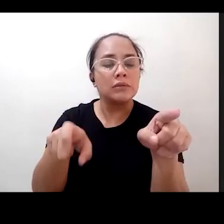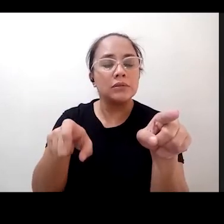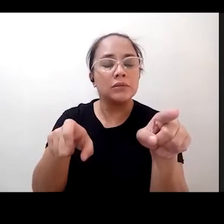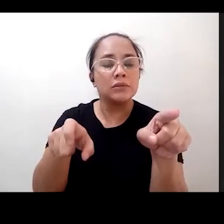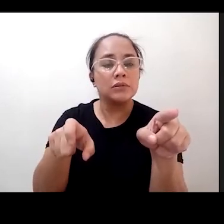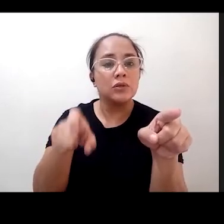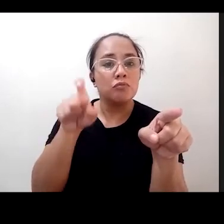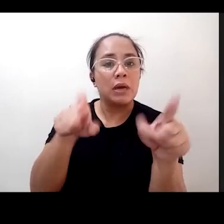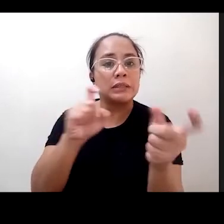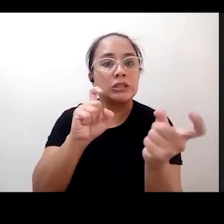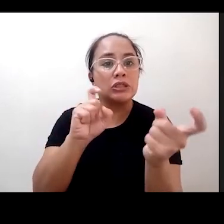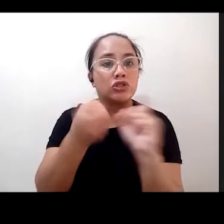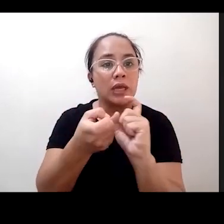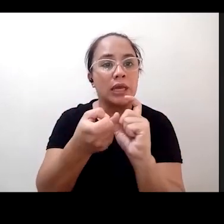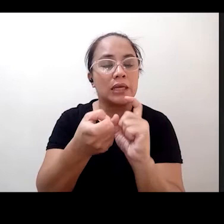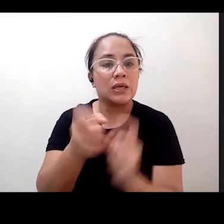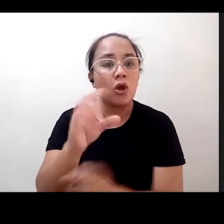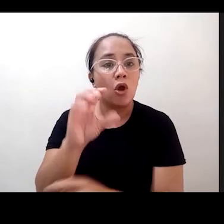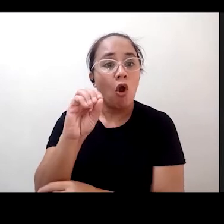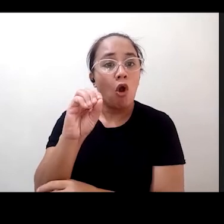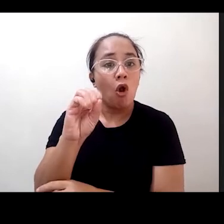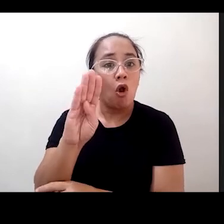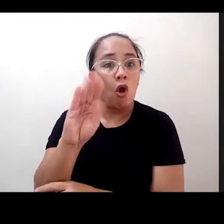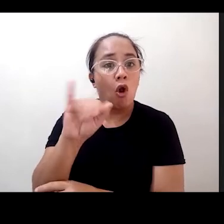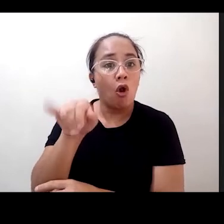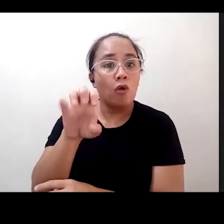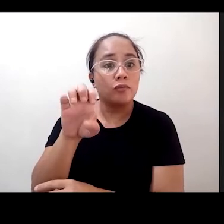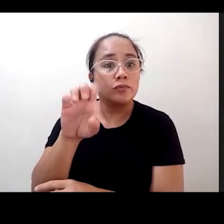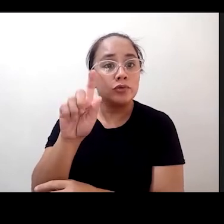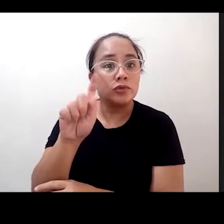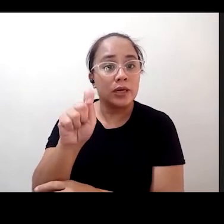change object to object,